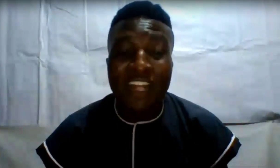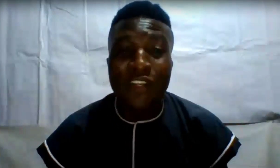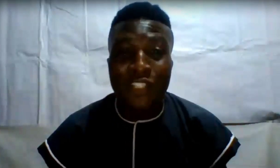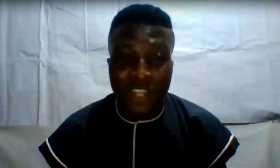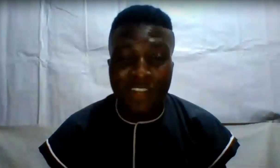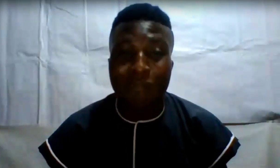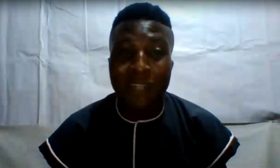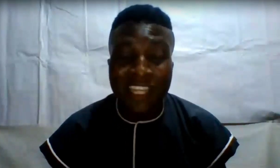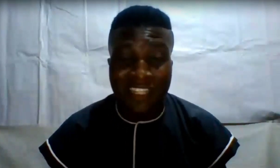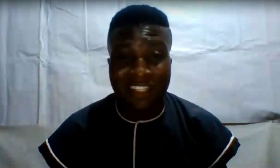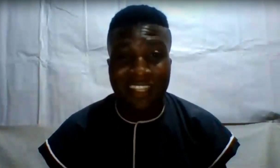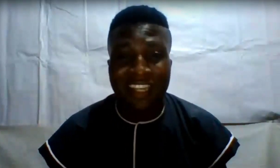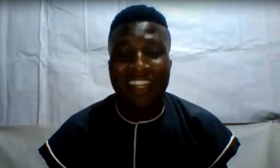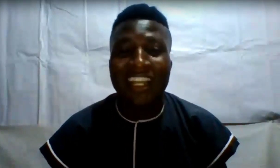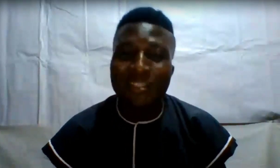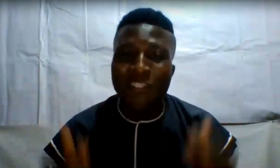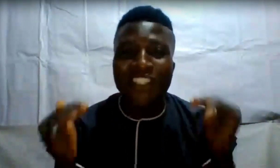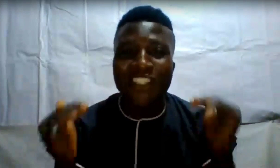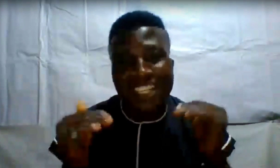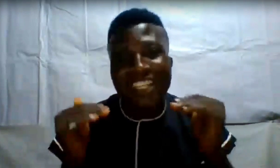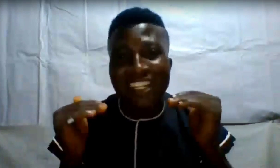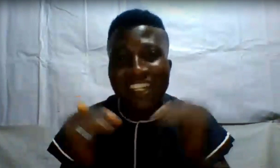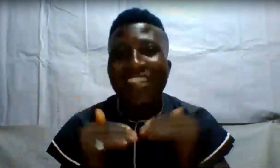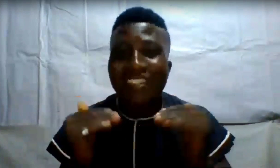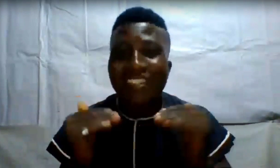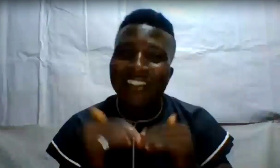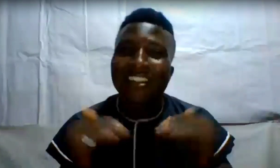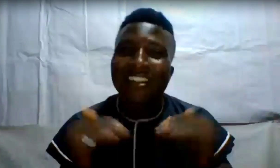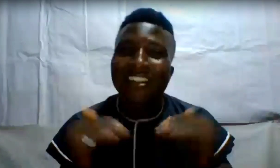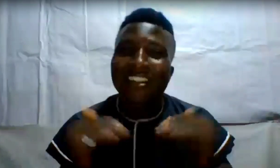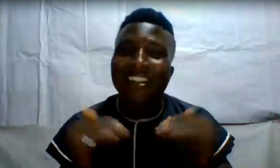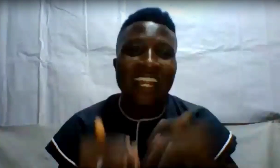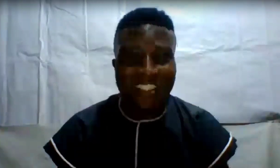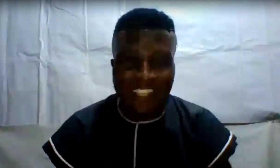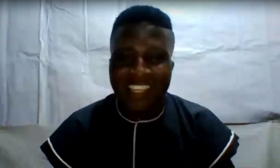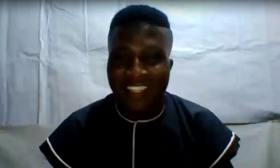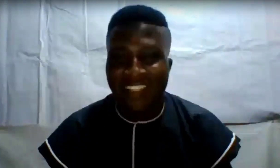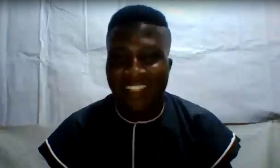gender, balanced here. Okay? Please. Thank you.